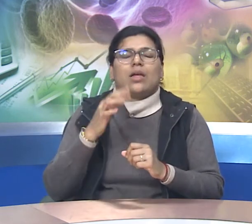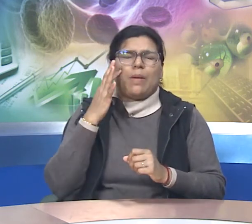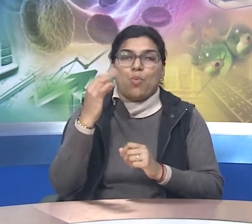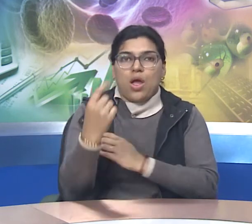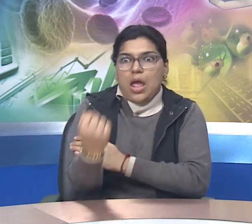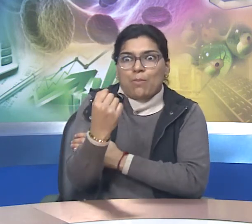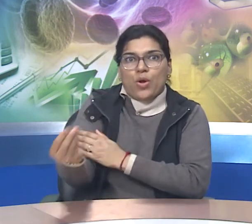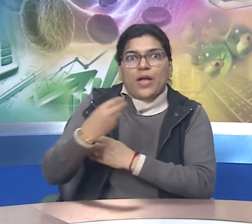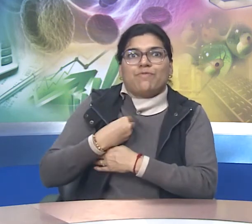Third,